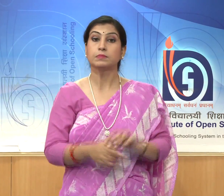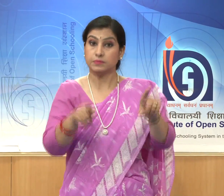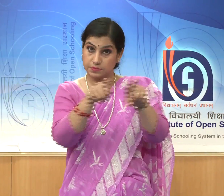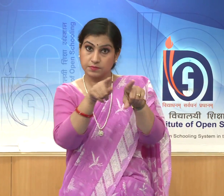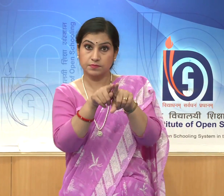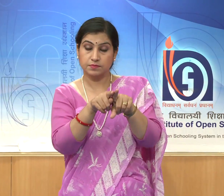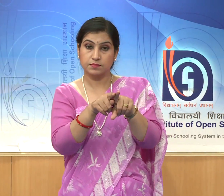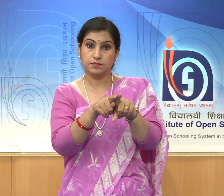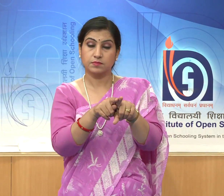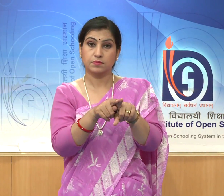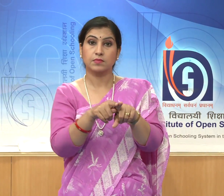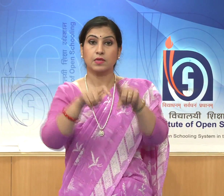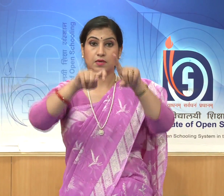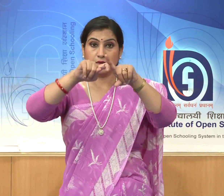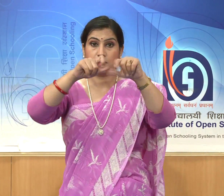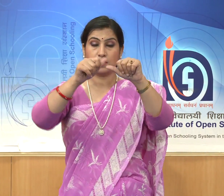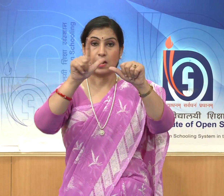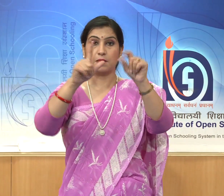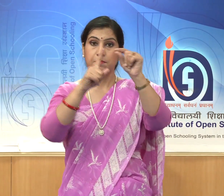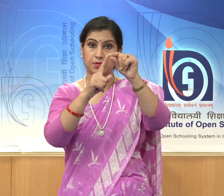and Kalpa Sutra